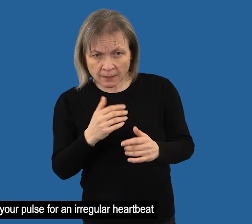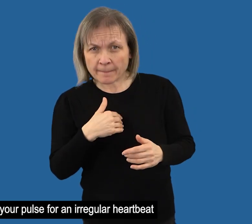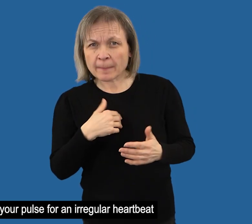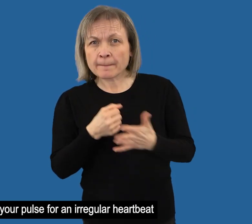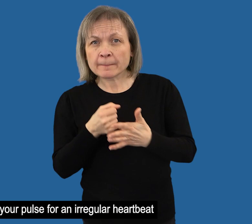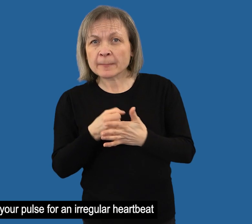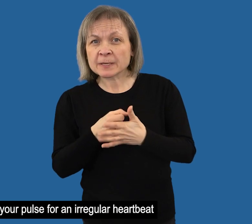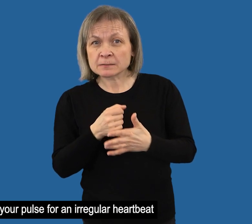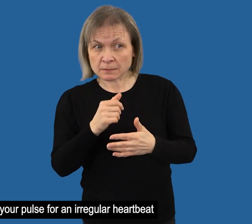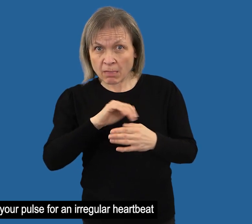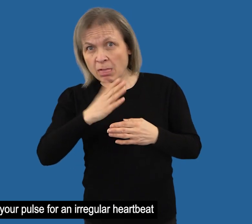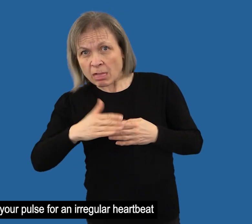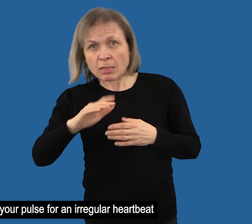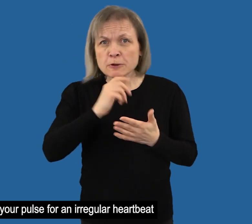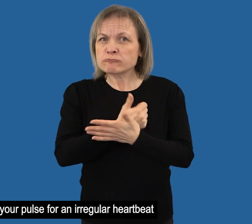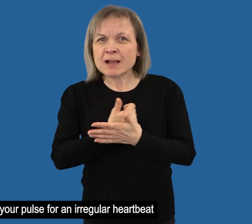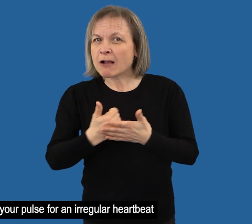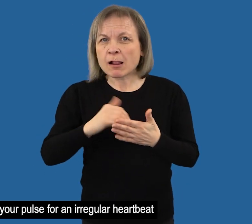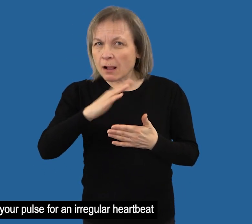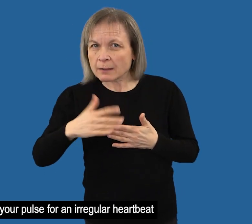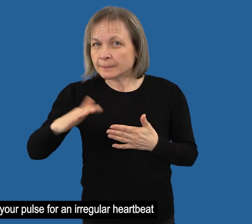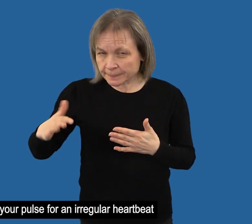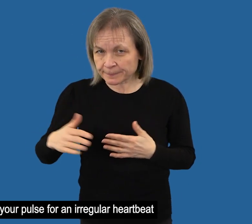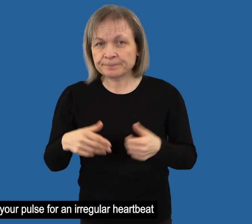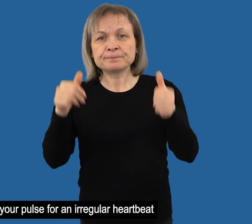checking your pulse for an irregular heartbeat,